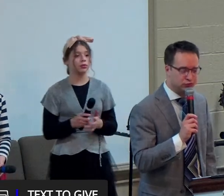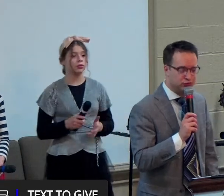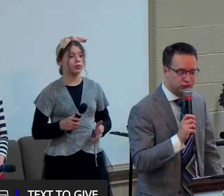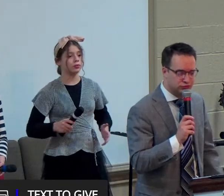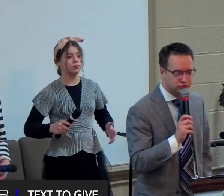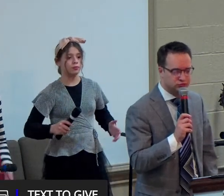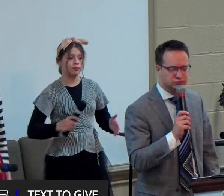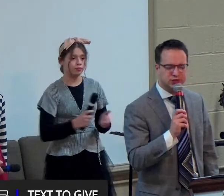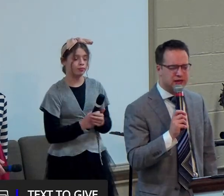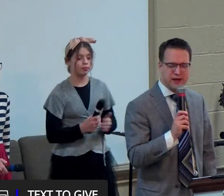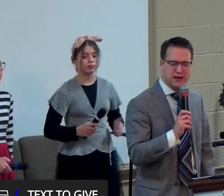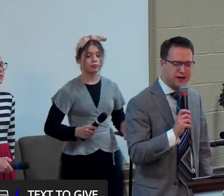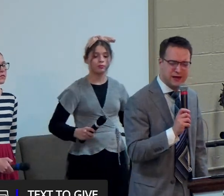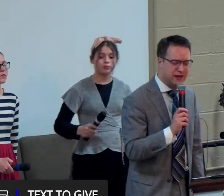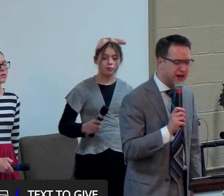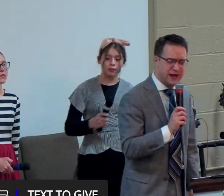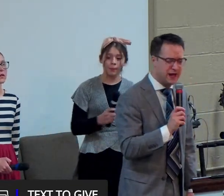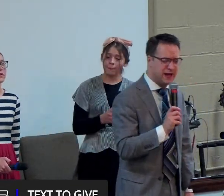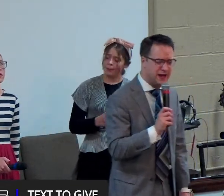soon,